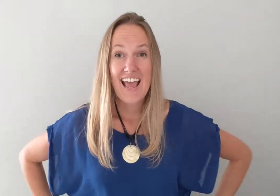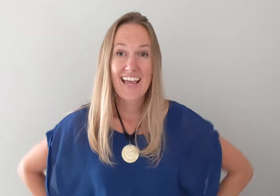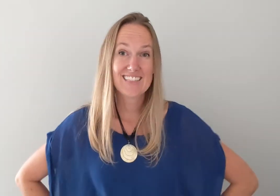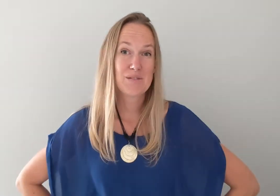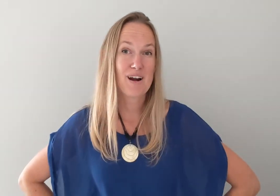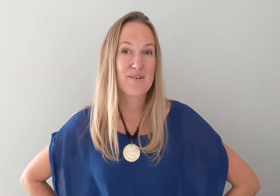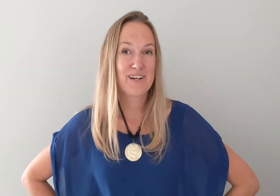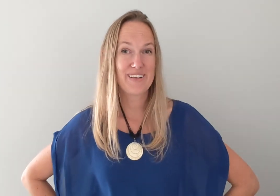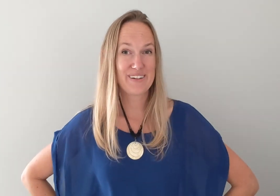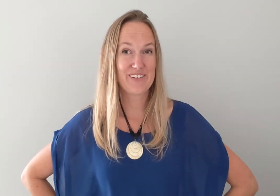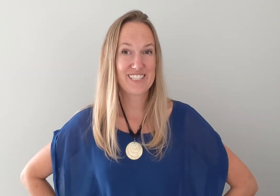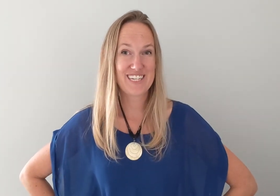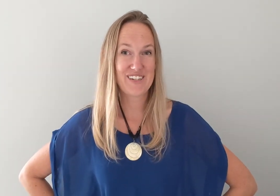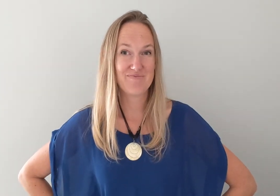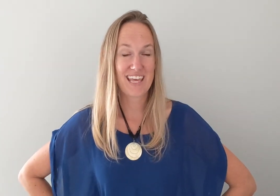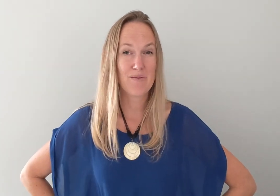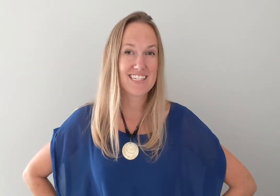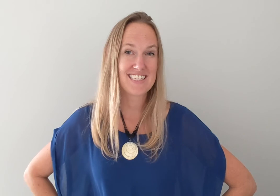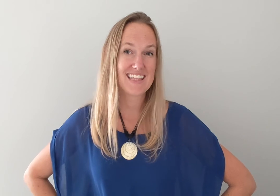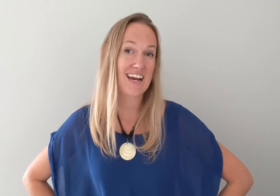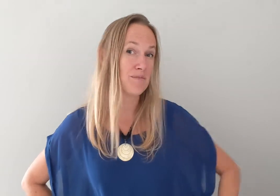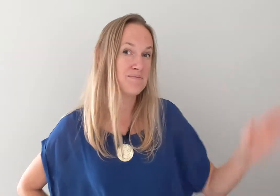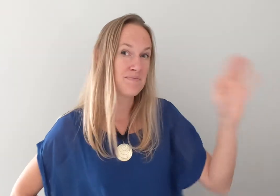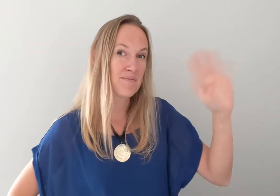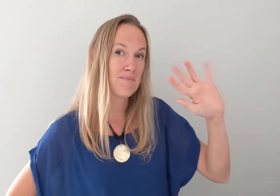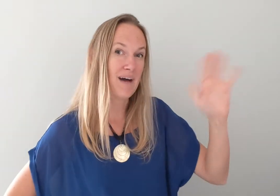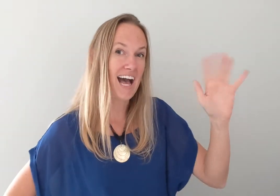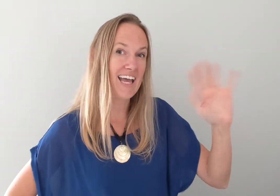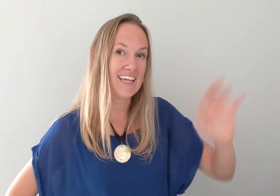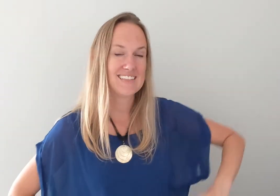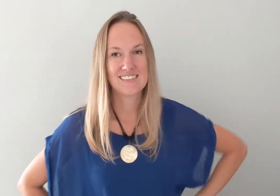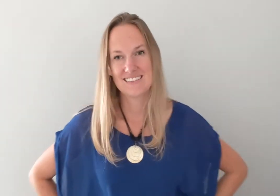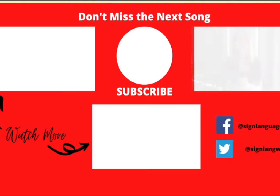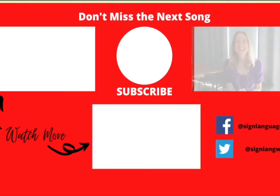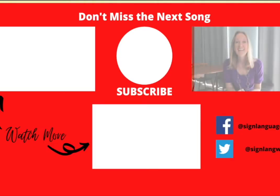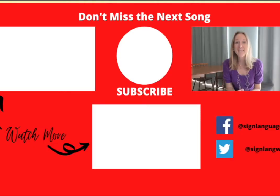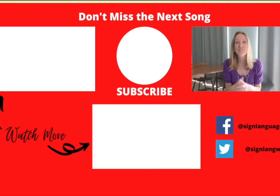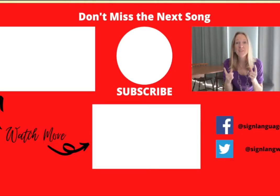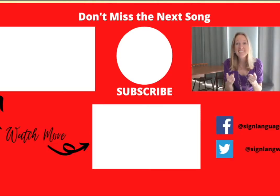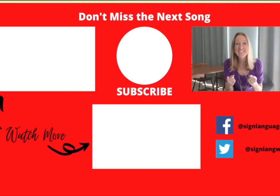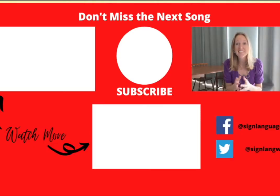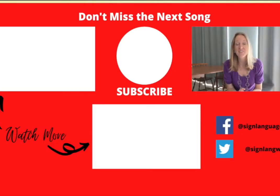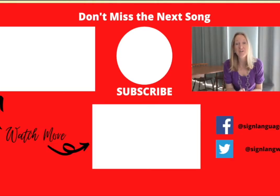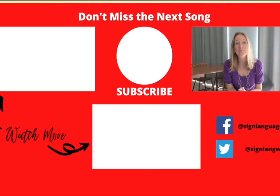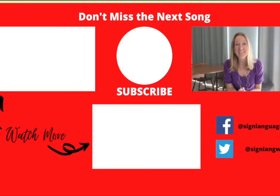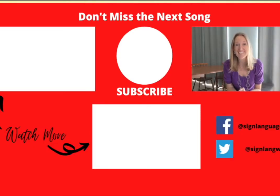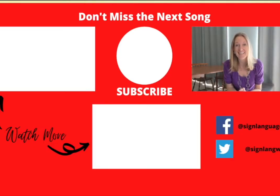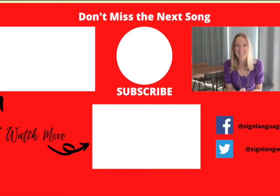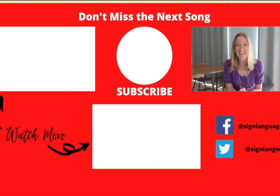And tomorrow we're going to learn verse 2. Can't wait to see you there. Bye. If you liked today's video, please click like. It